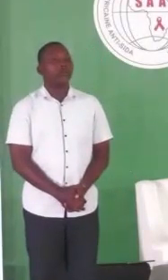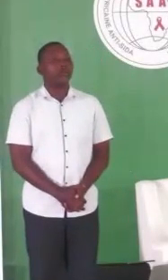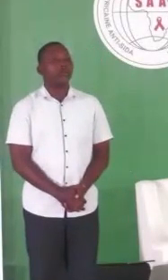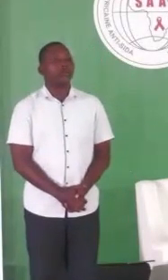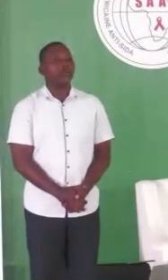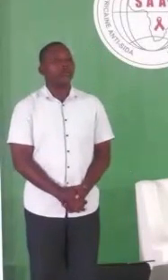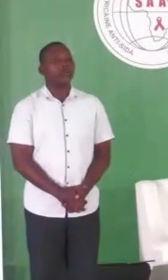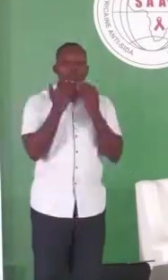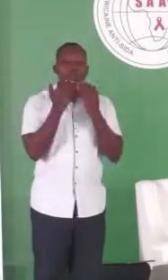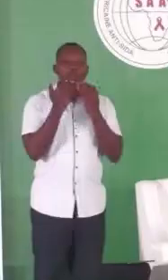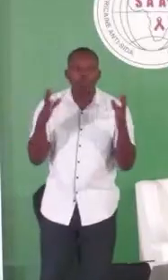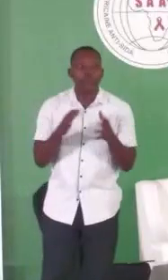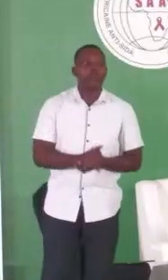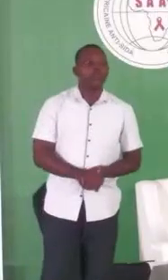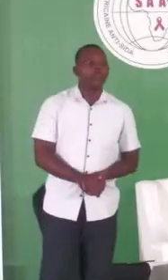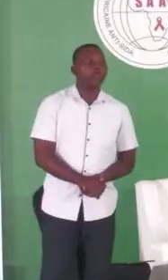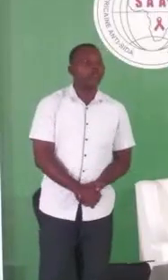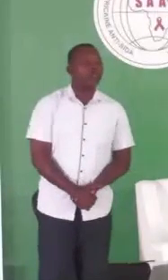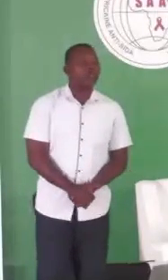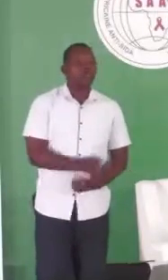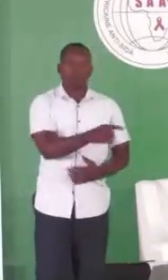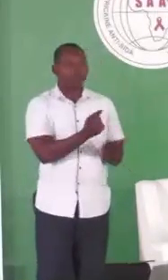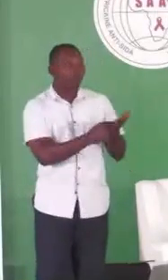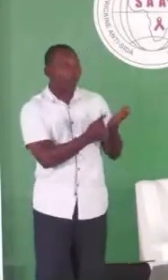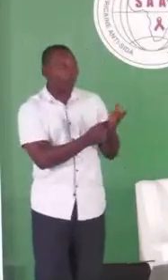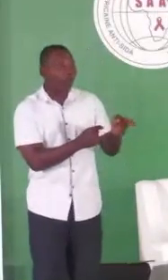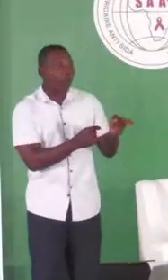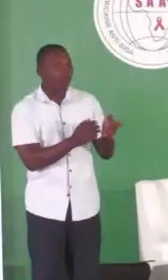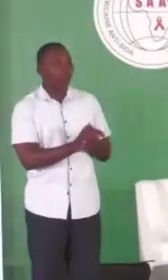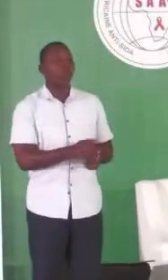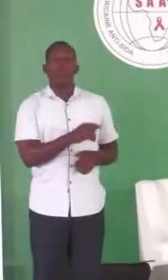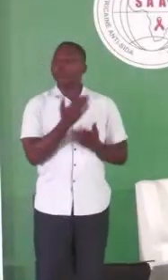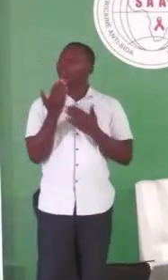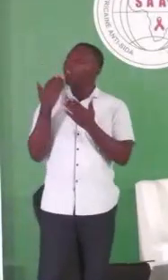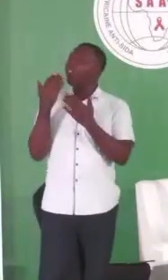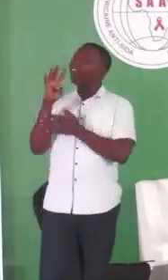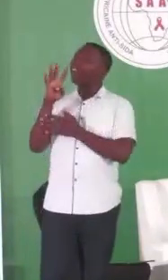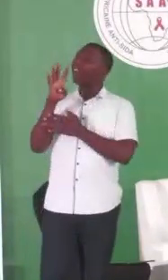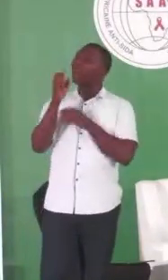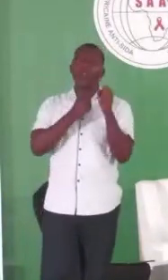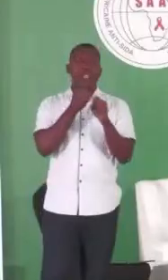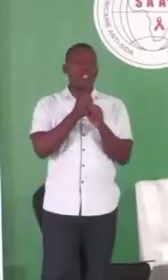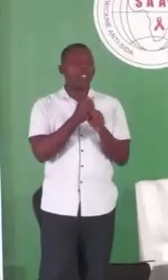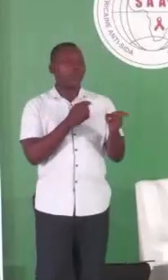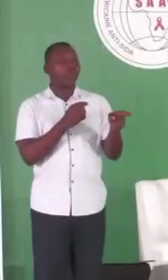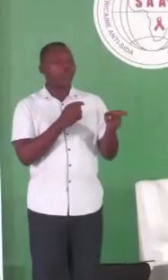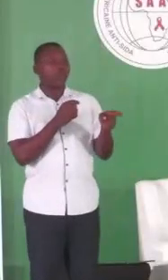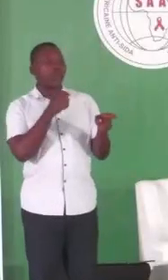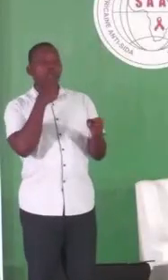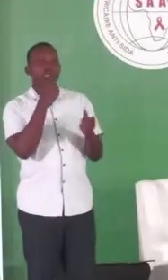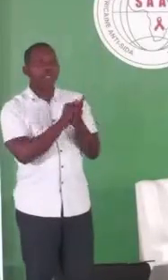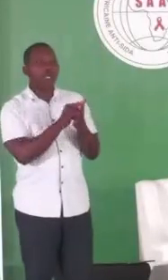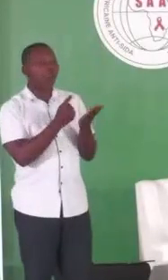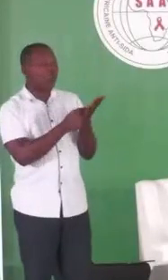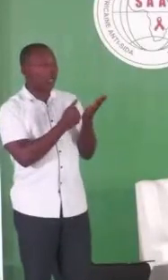Thank you very much. You're from Uganda? Great. I was in Uganda about 4 years ago, and I must tell you that Uganda is the only country